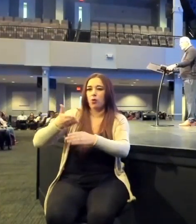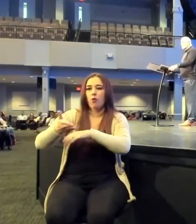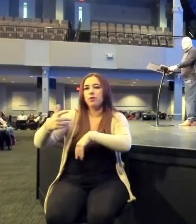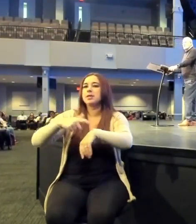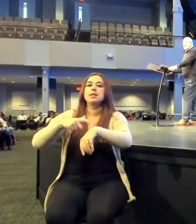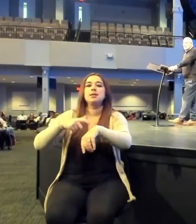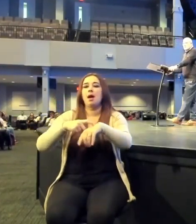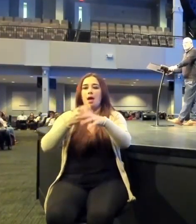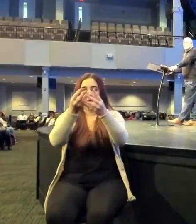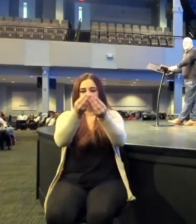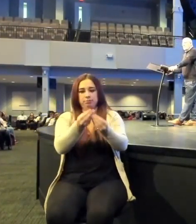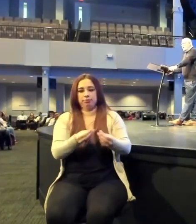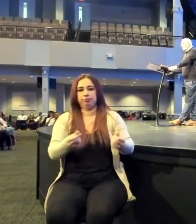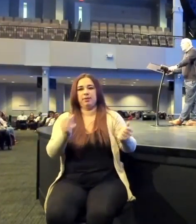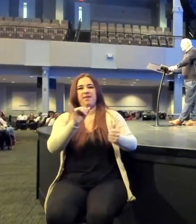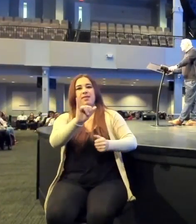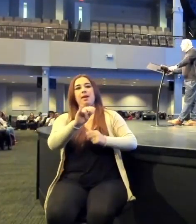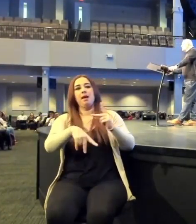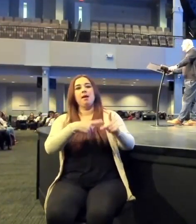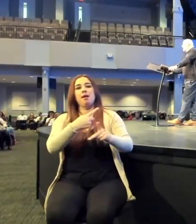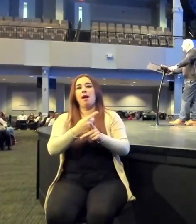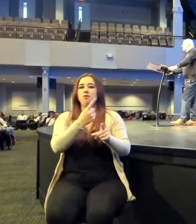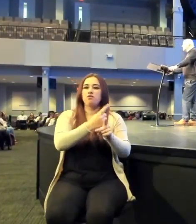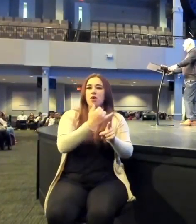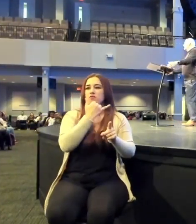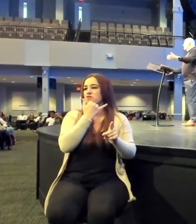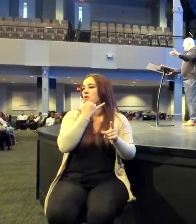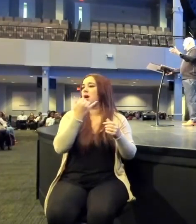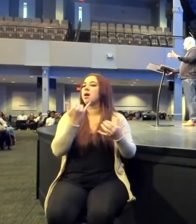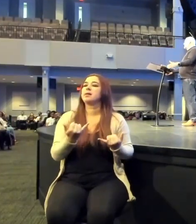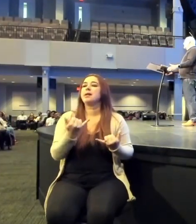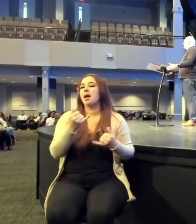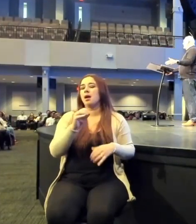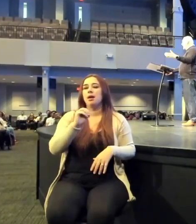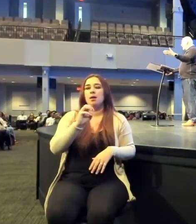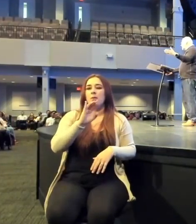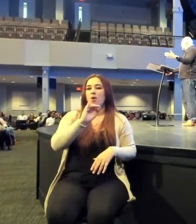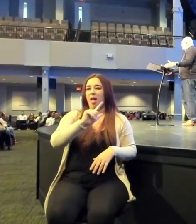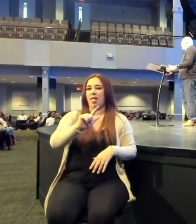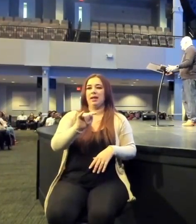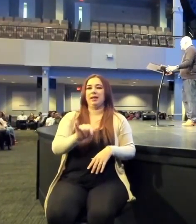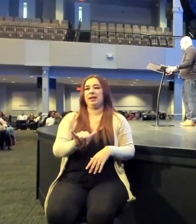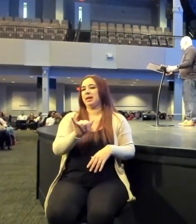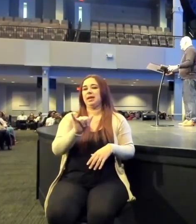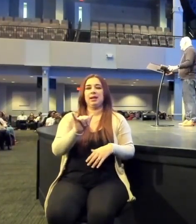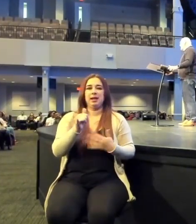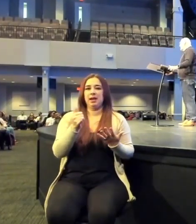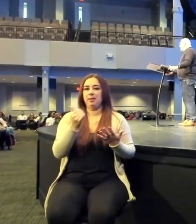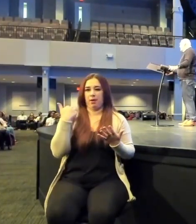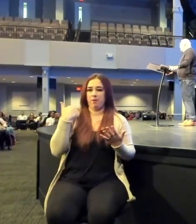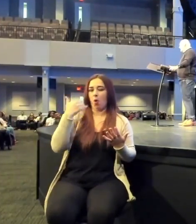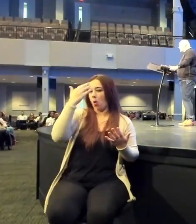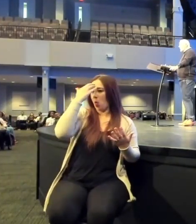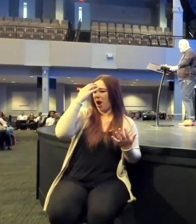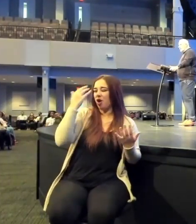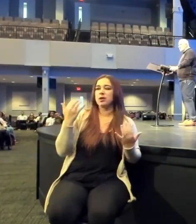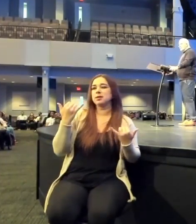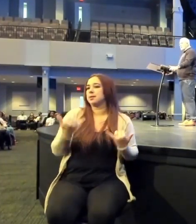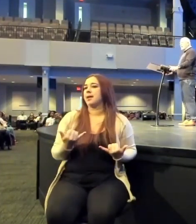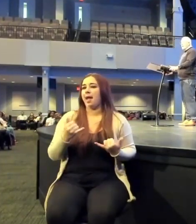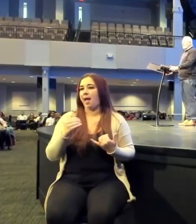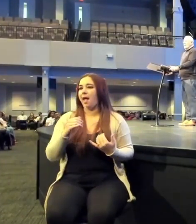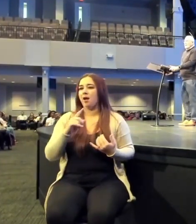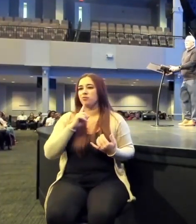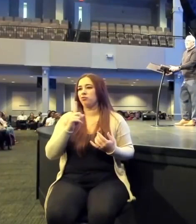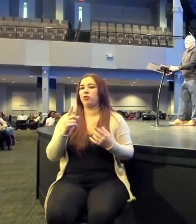an erosion of that sense of morality and a mood beyond just morality or an awareness of morality to great immorality.